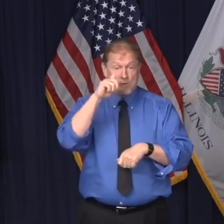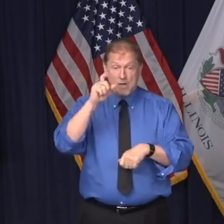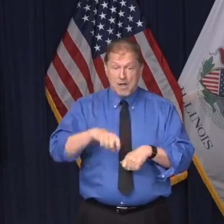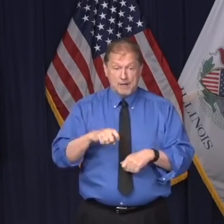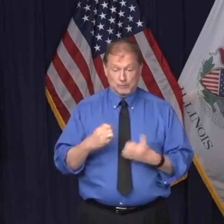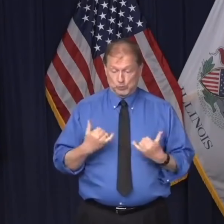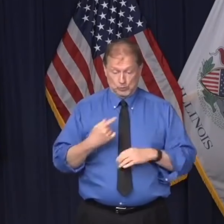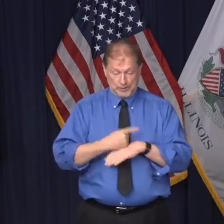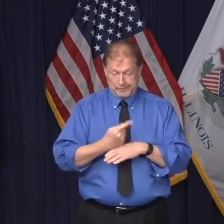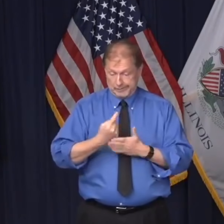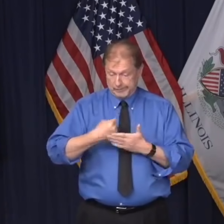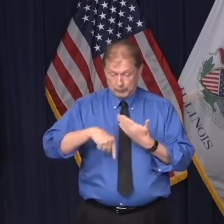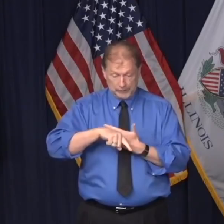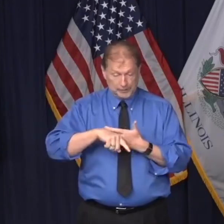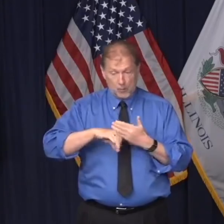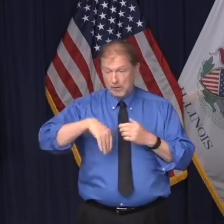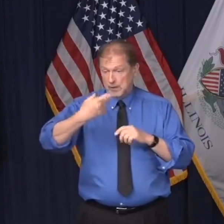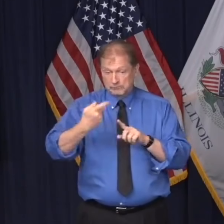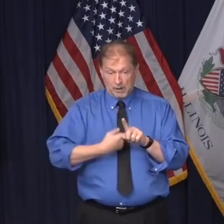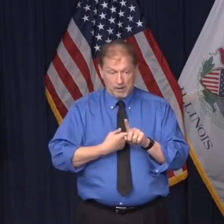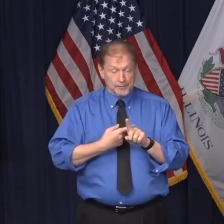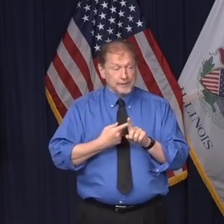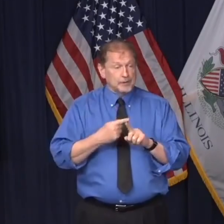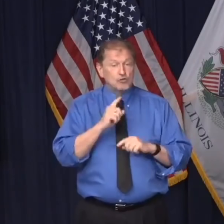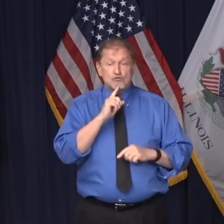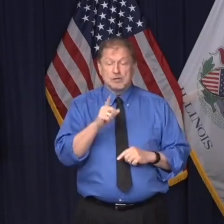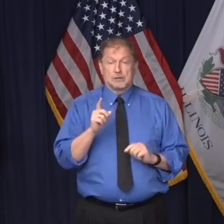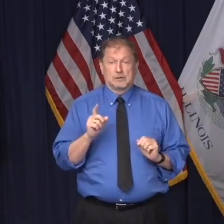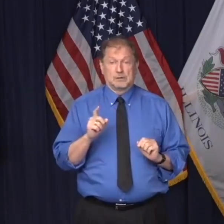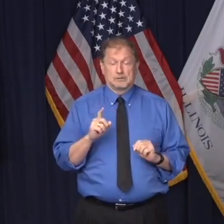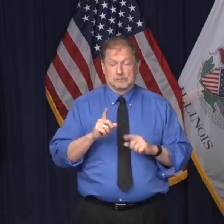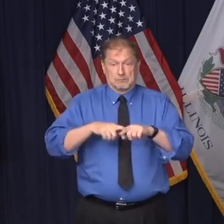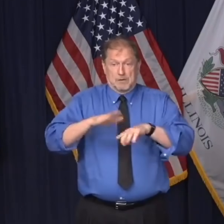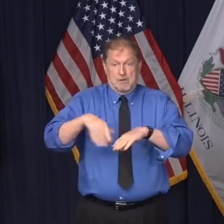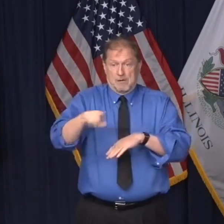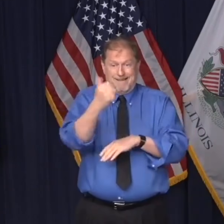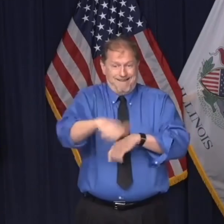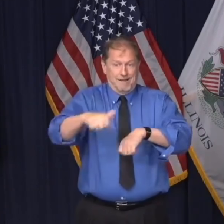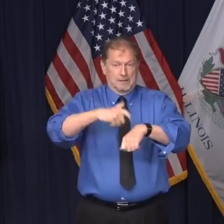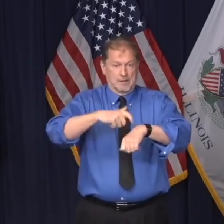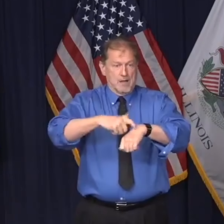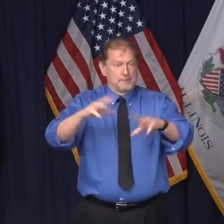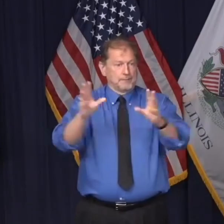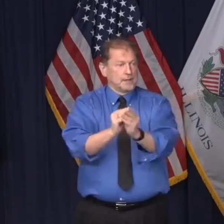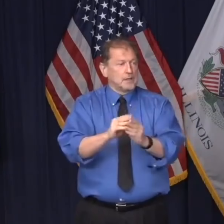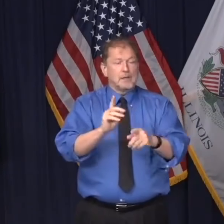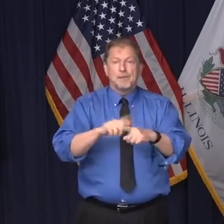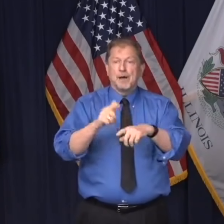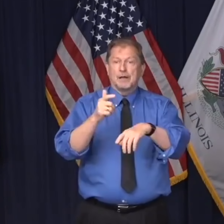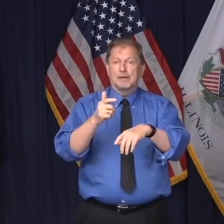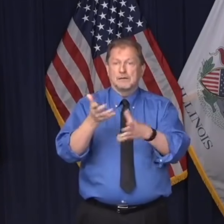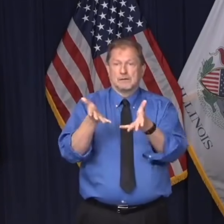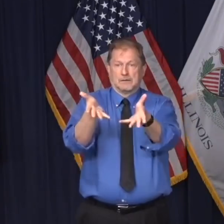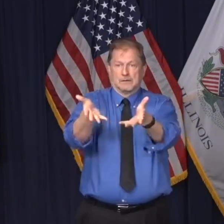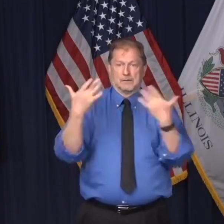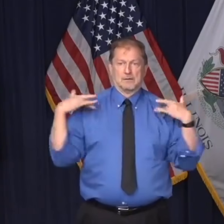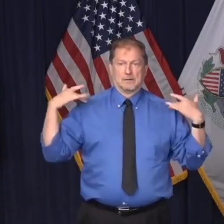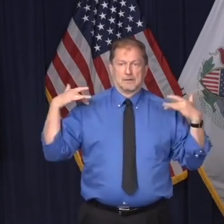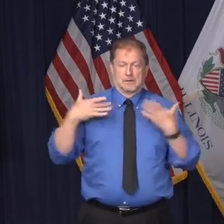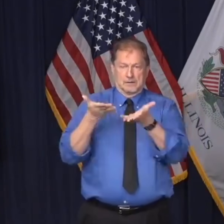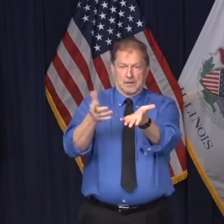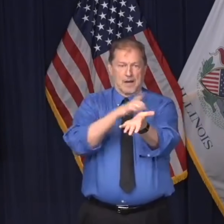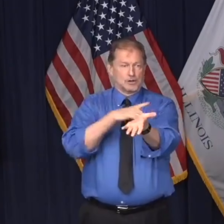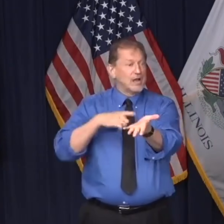today or next week or even next month. It really could be at any time. And again, that's up to the legislature. If I started dictating a